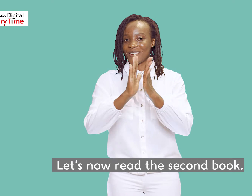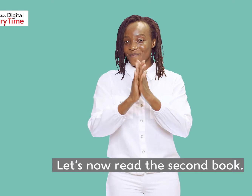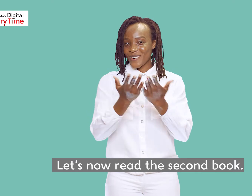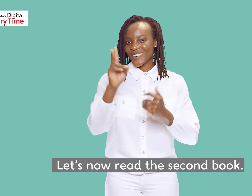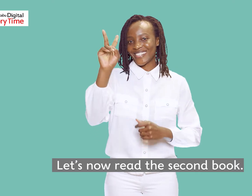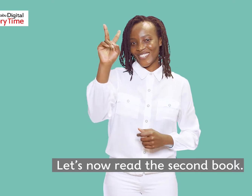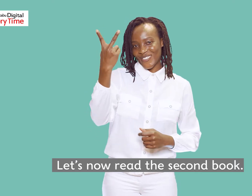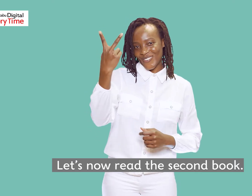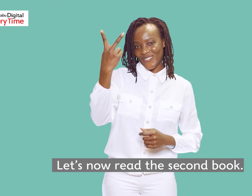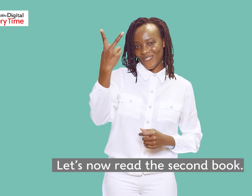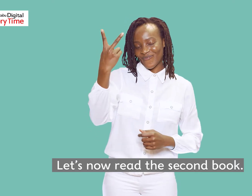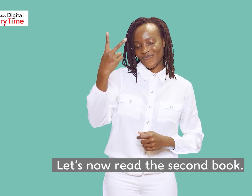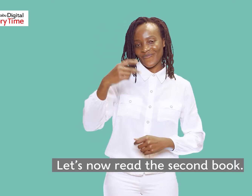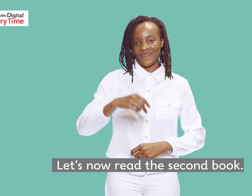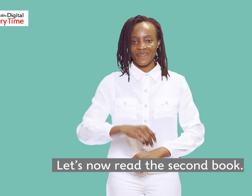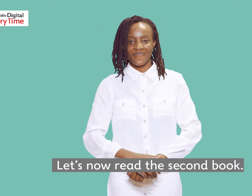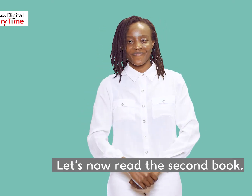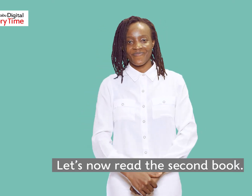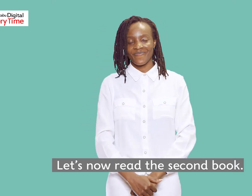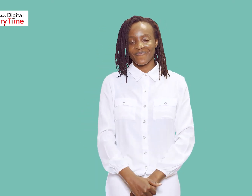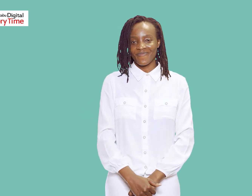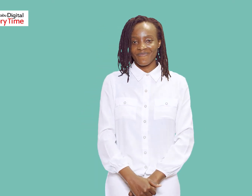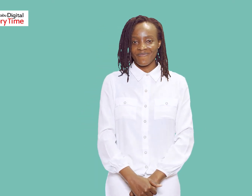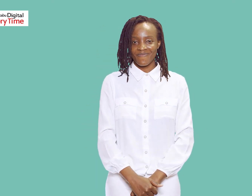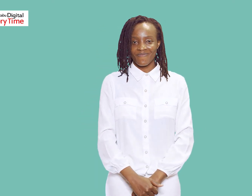Let's now read the second book.